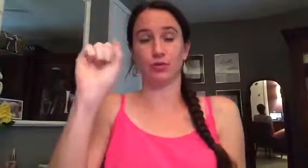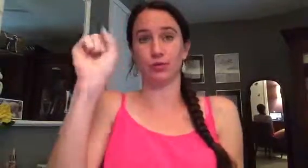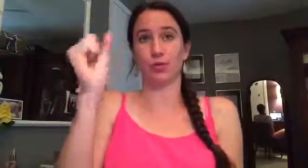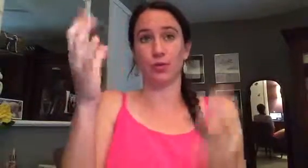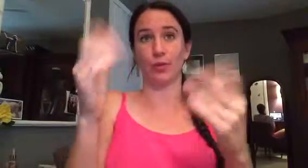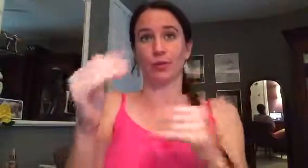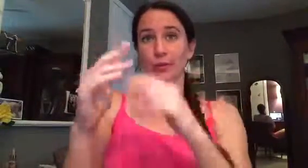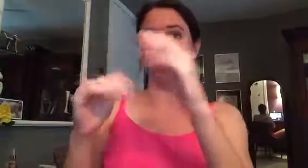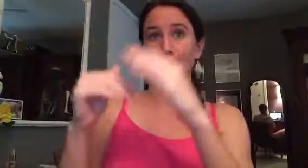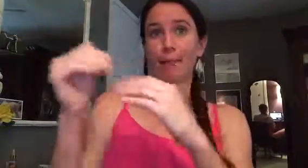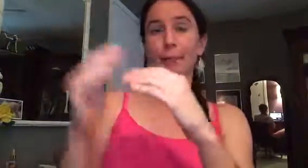shed,